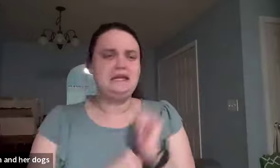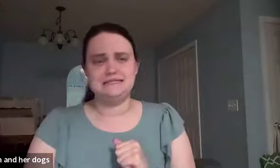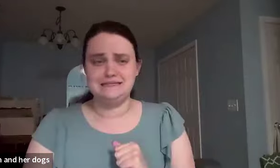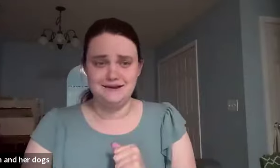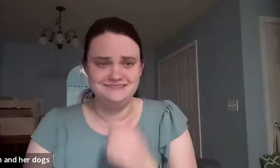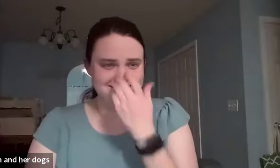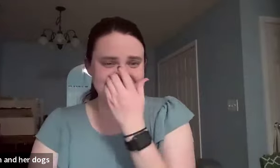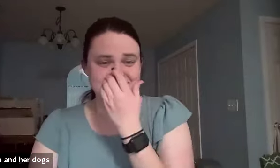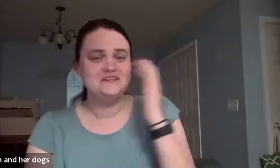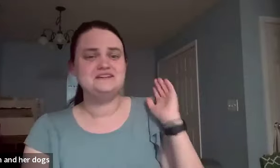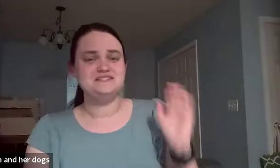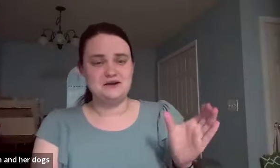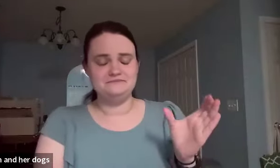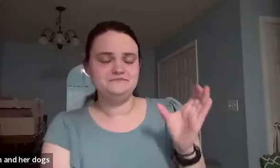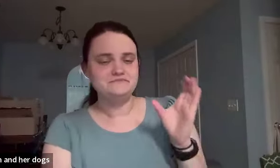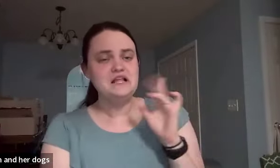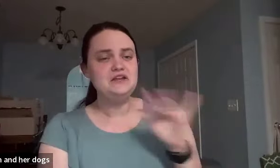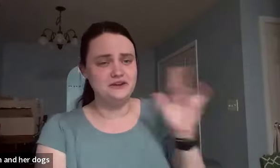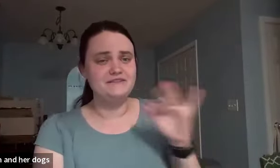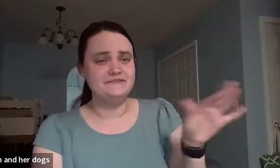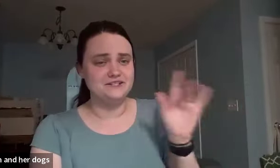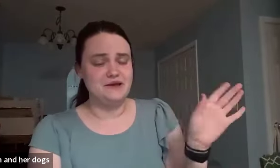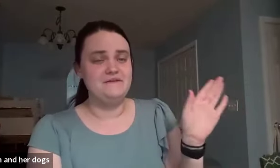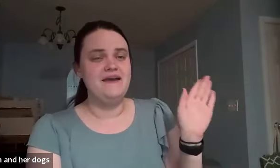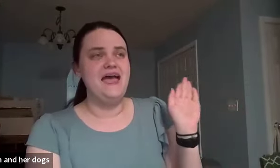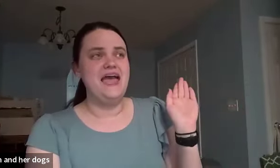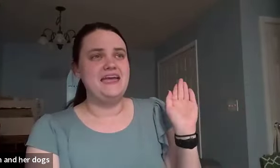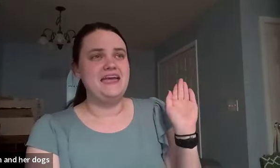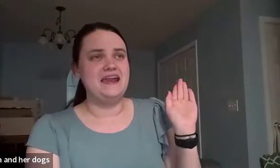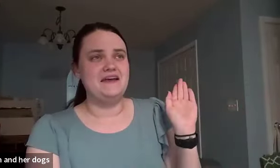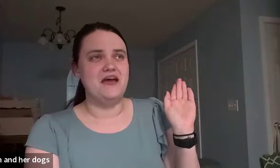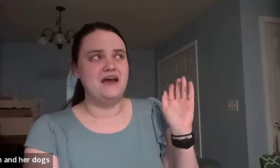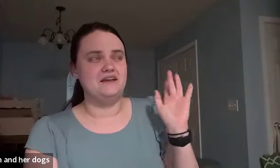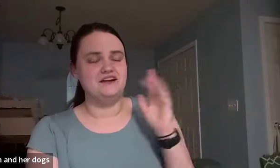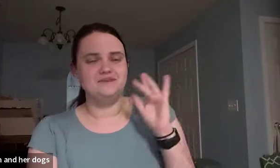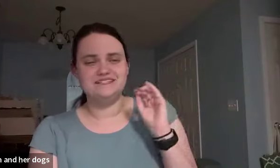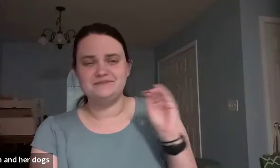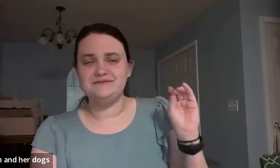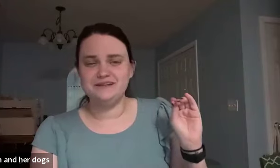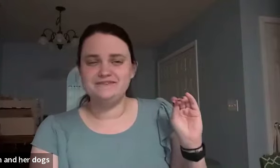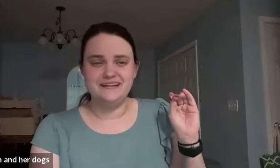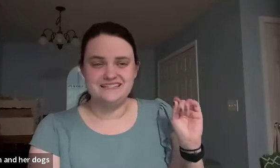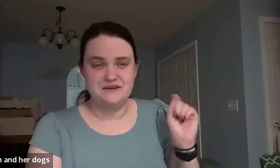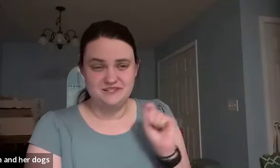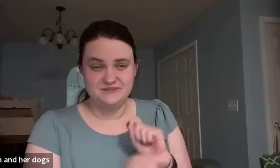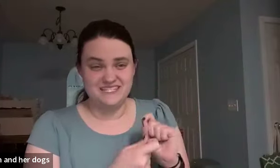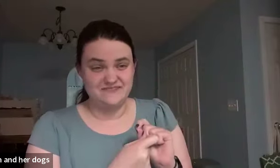recommend let's not. So you're going to finger spell, and that is going to be really for any type of